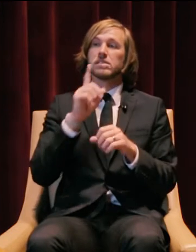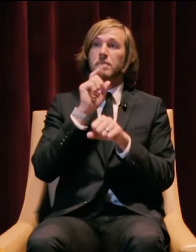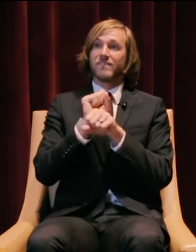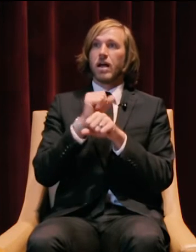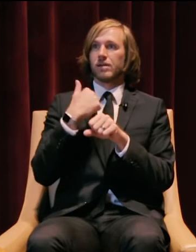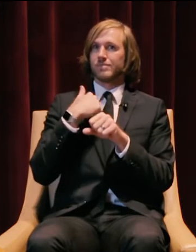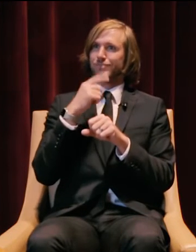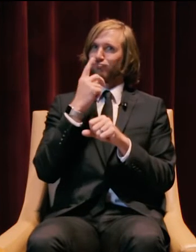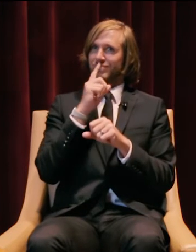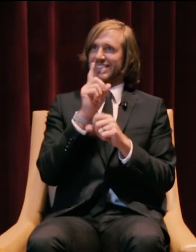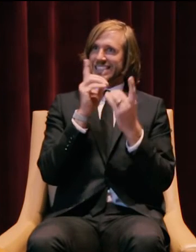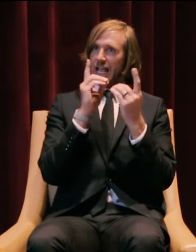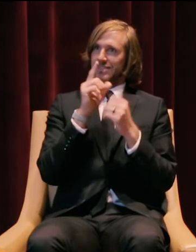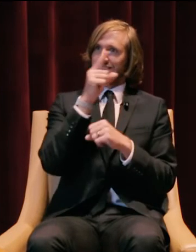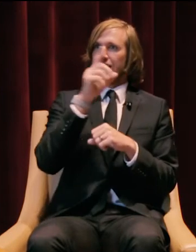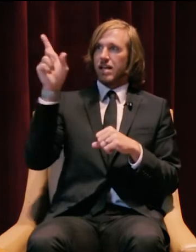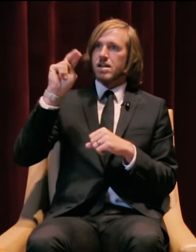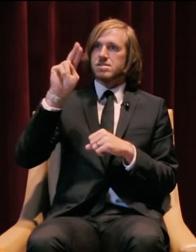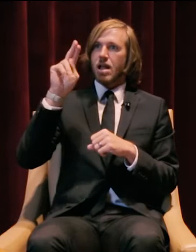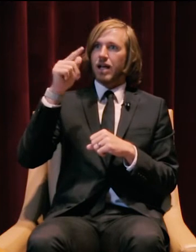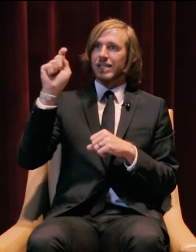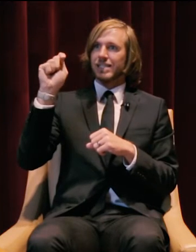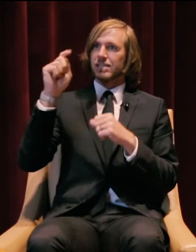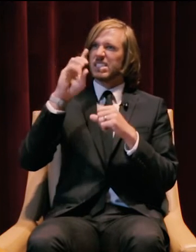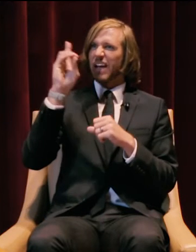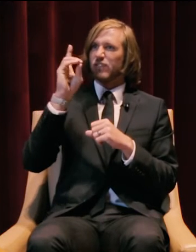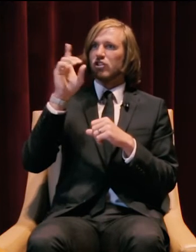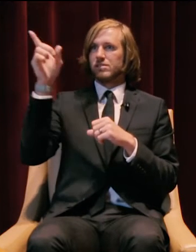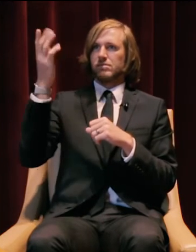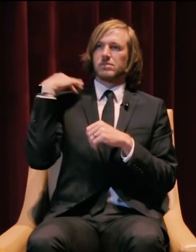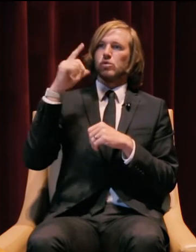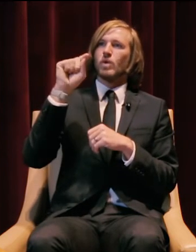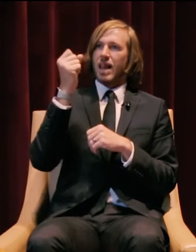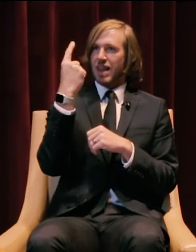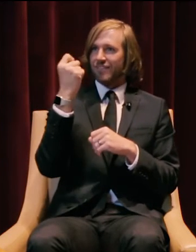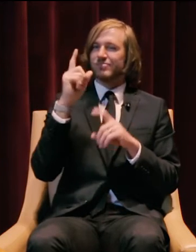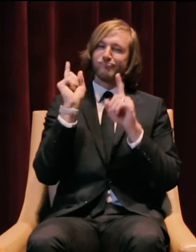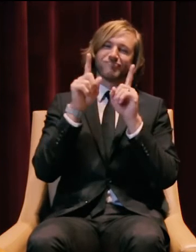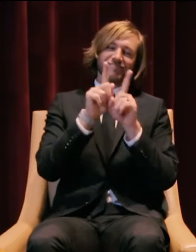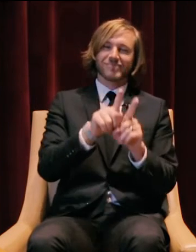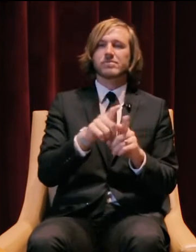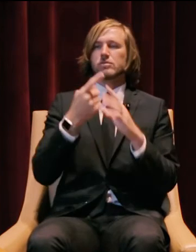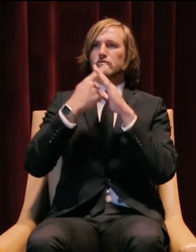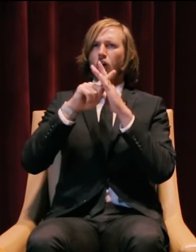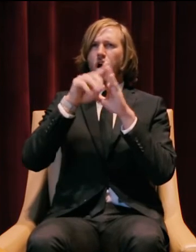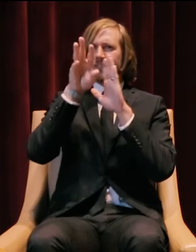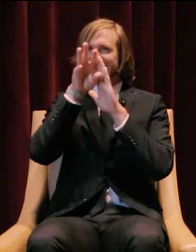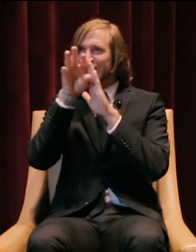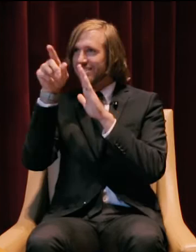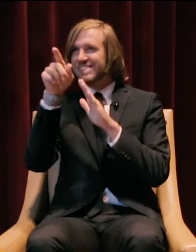fact, I was on a date at the Nuggets game, the Denver Nuggets game in 2011. And they started the